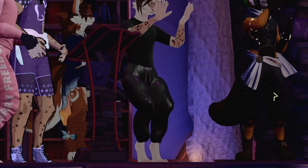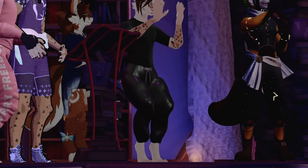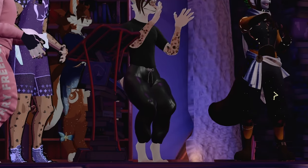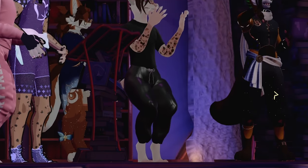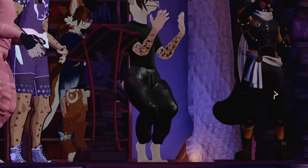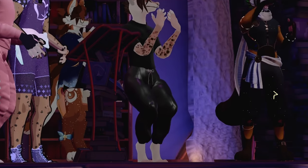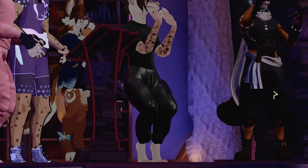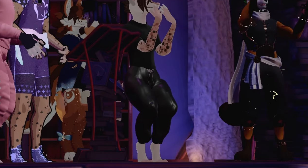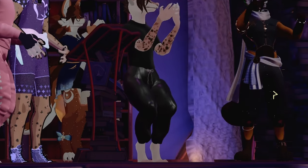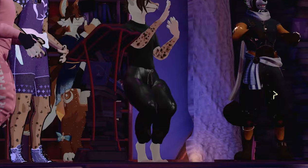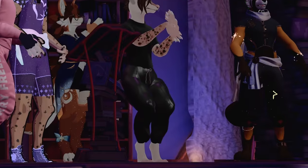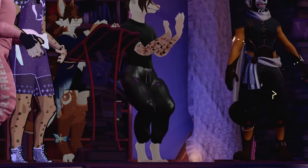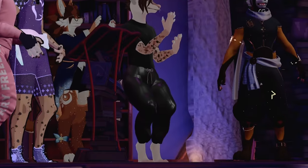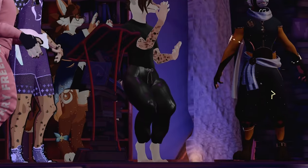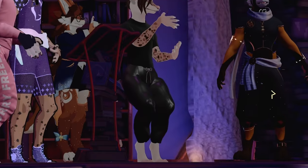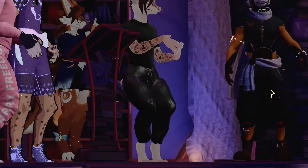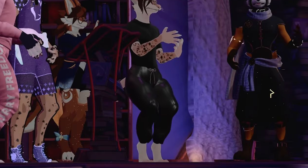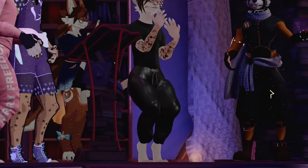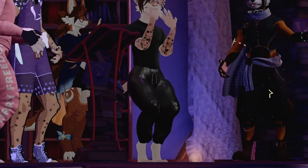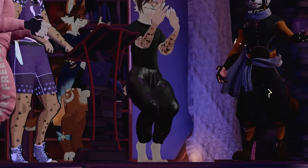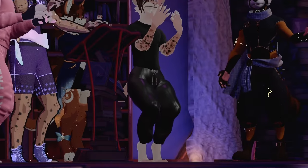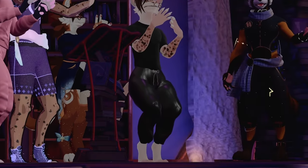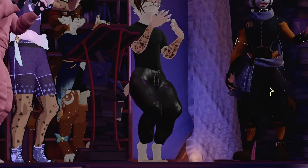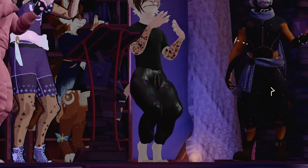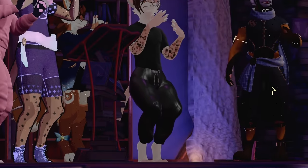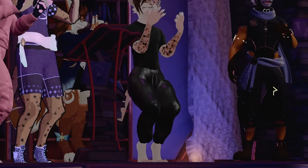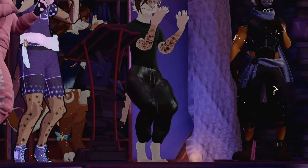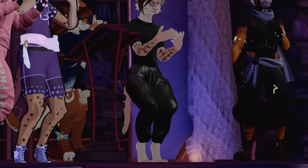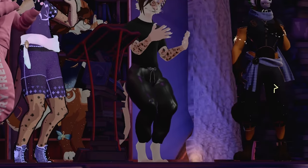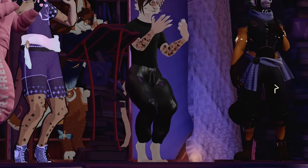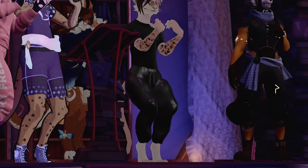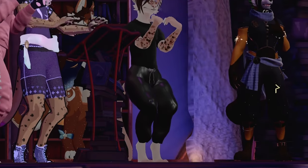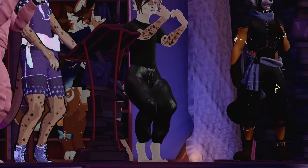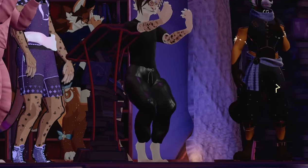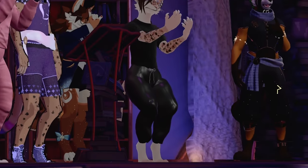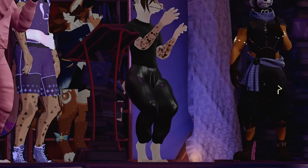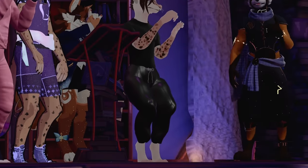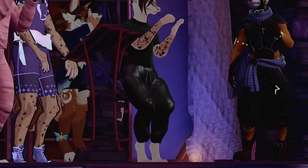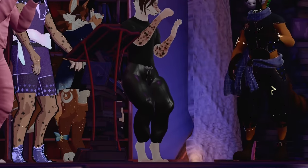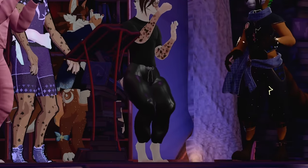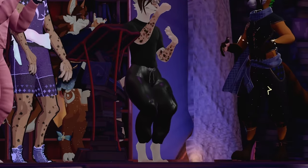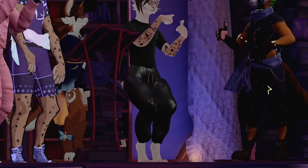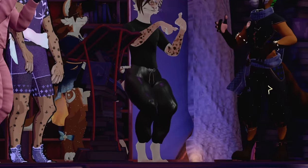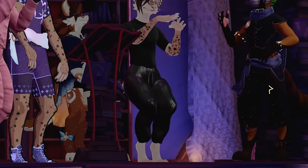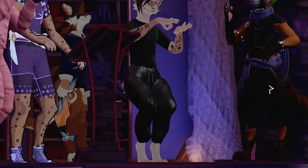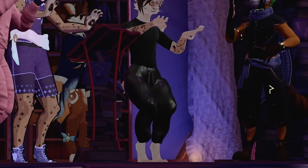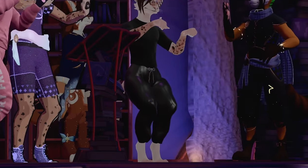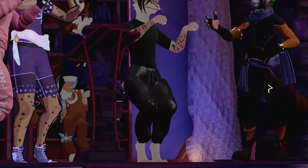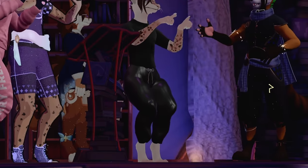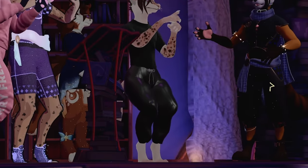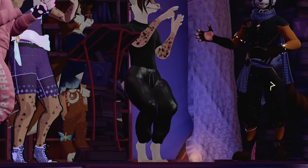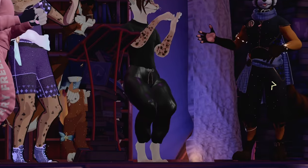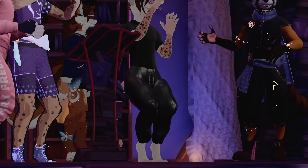you all of your audience for coming here and learning some sign language with us and learning about Helping Hands. Thank you to our